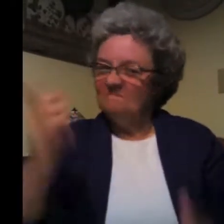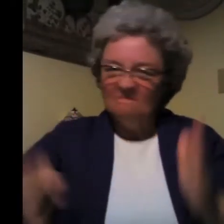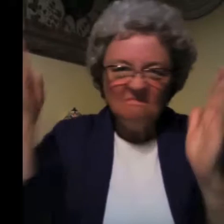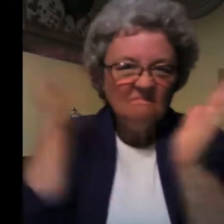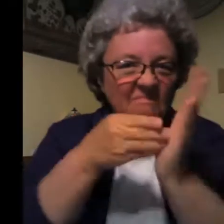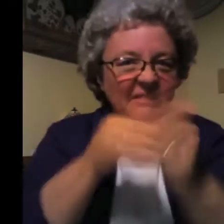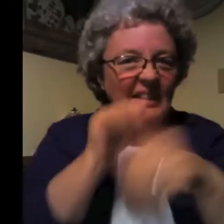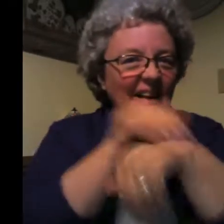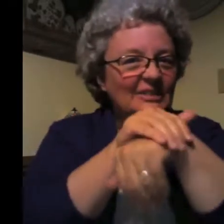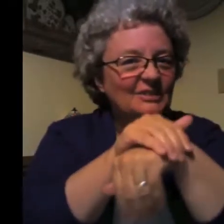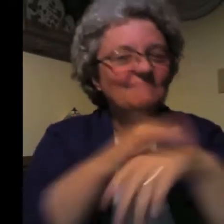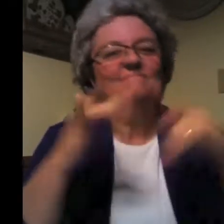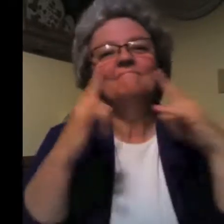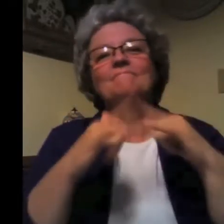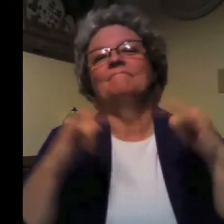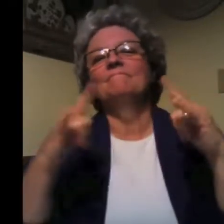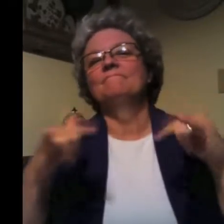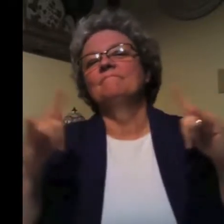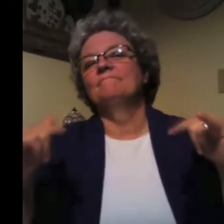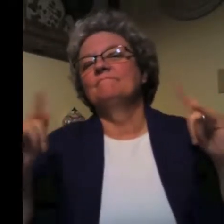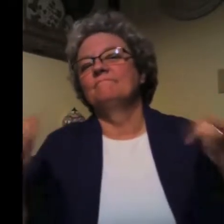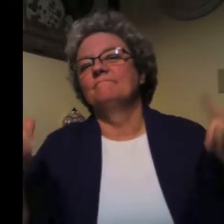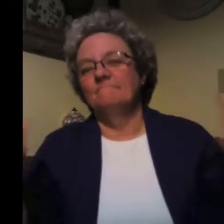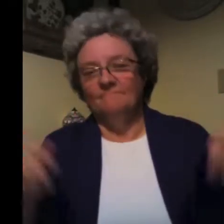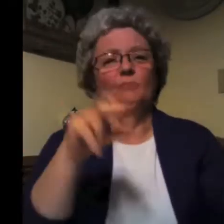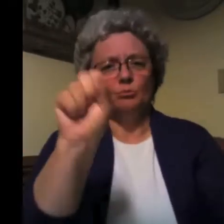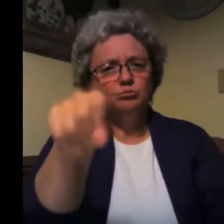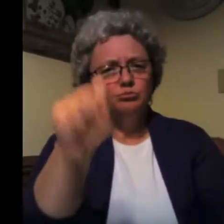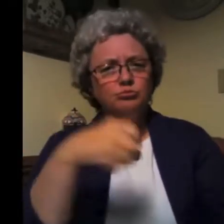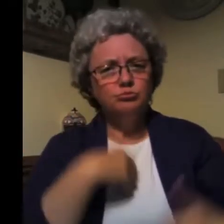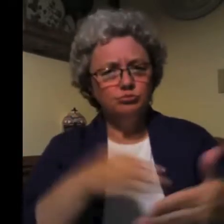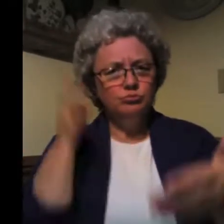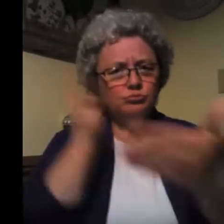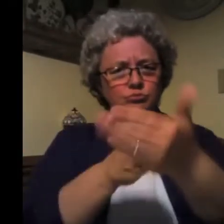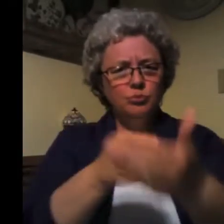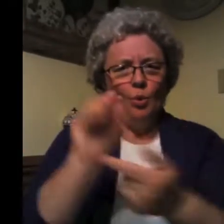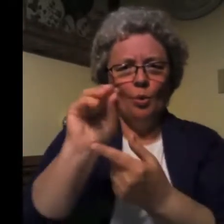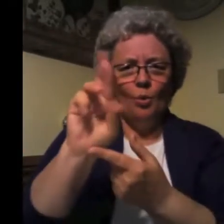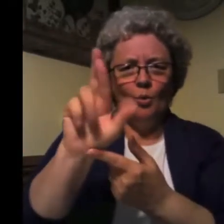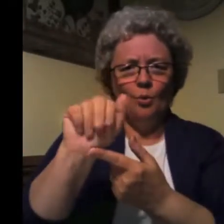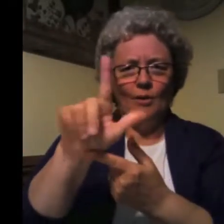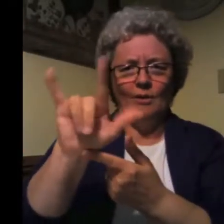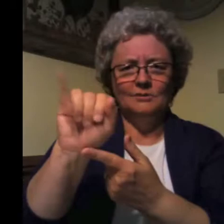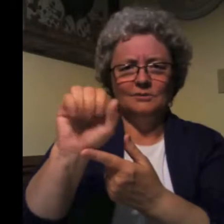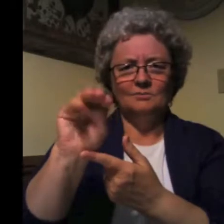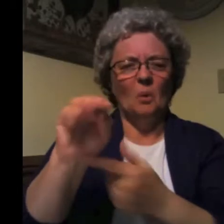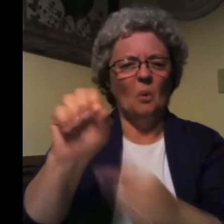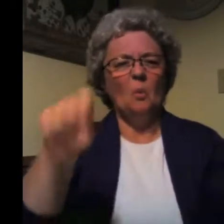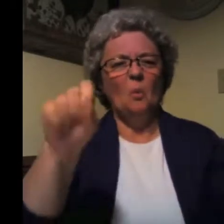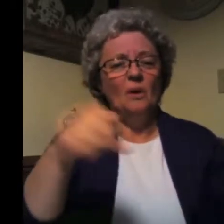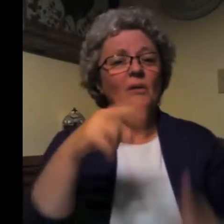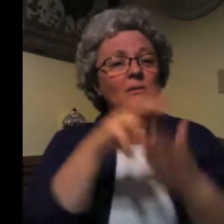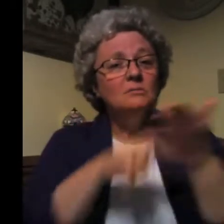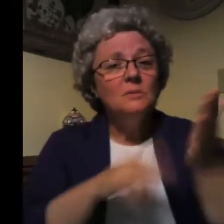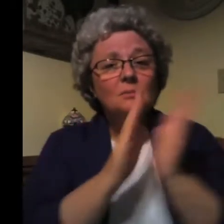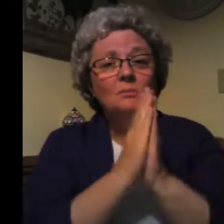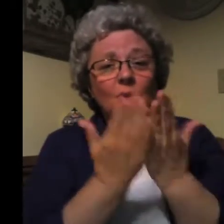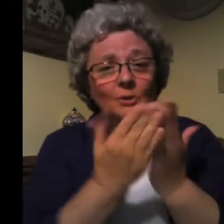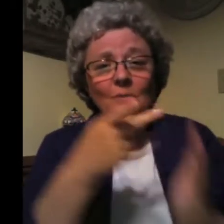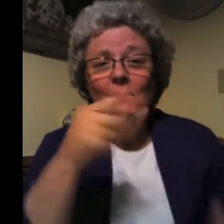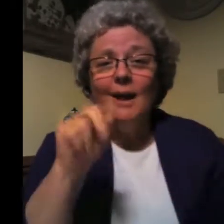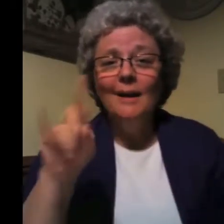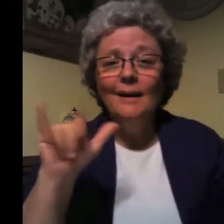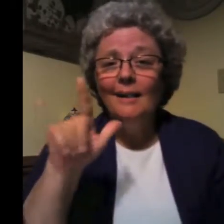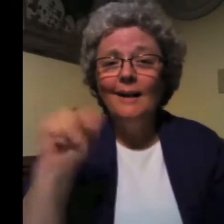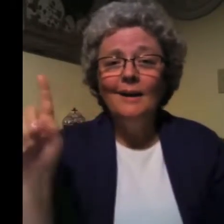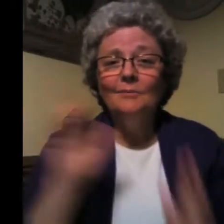against the English language and many other things that they're against due to oralism. And yeah, the deaf community is against oralism. If you read